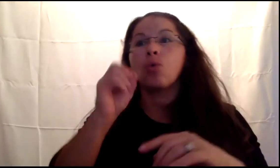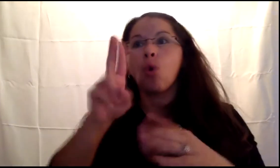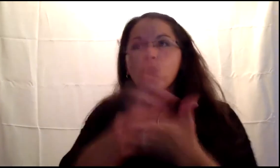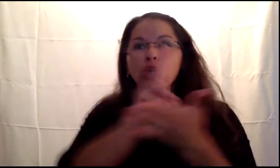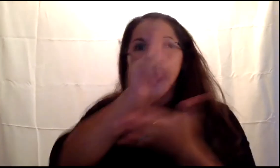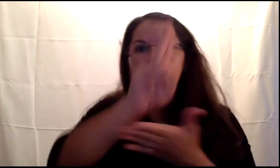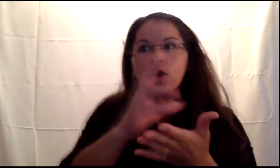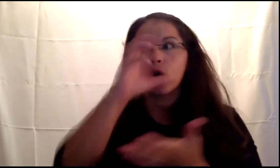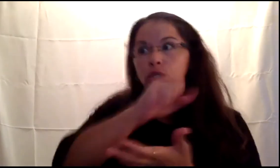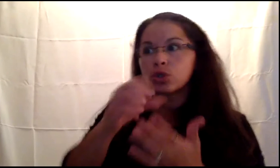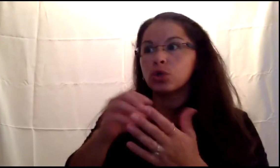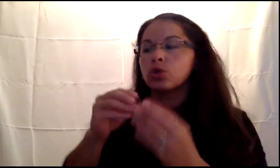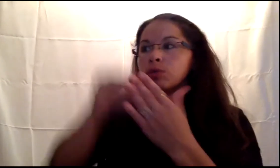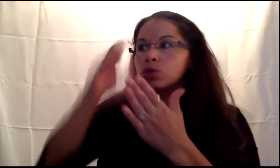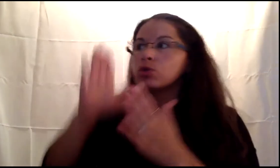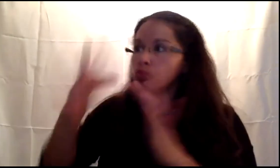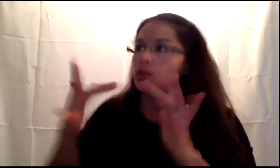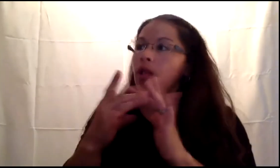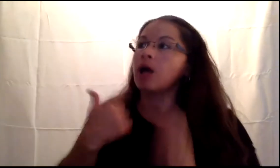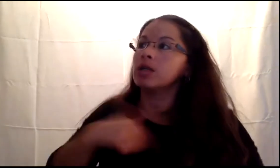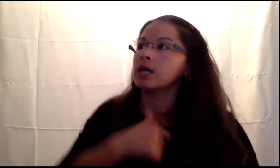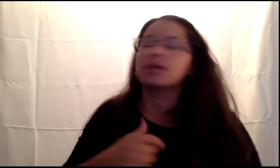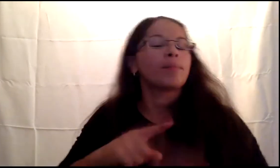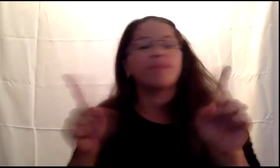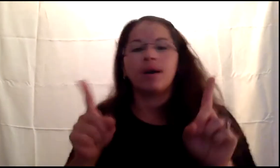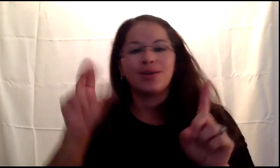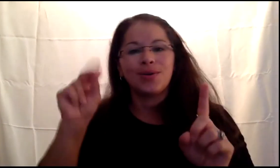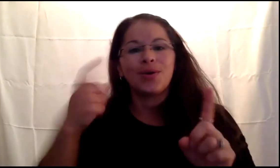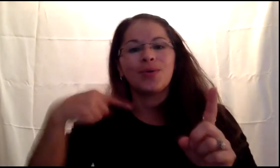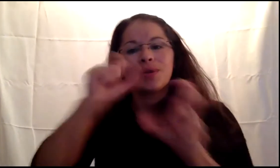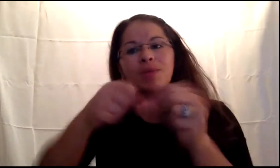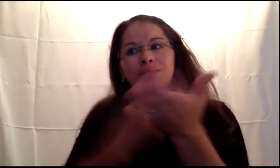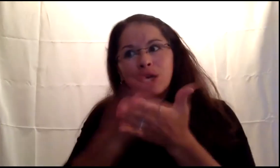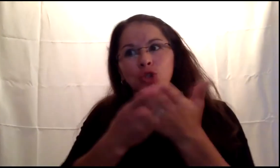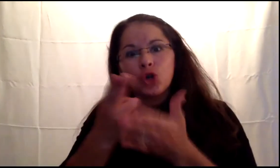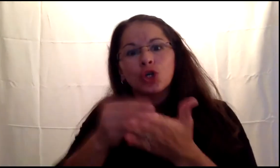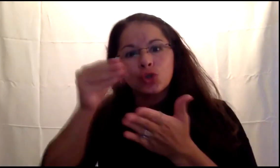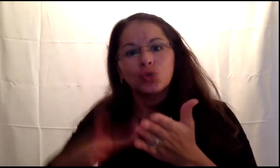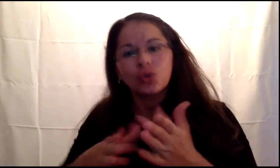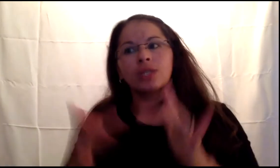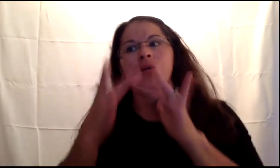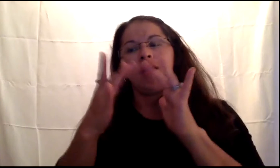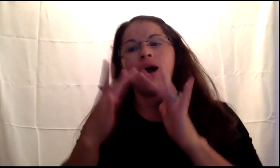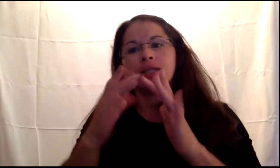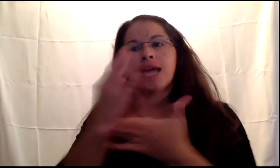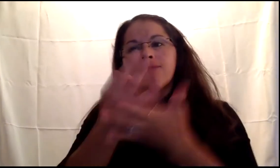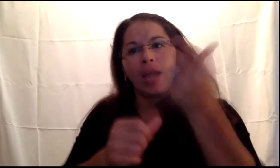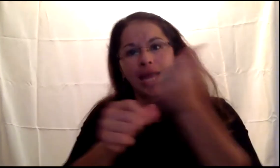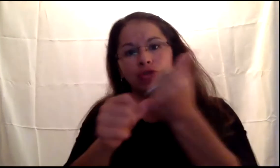and we just have to do a better job in making sure that the groups that need to raise that concern sometimes are the ones that don't know that they can,